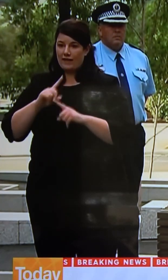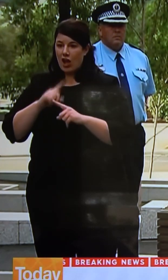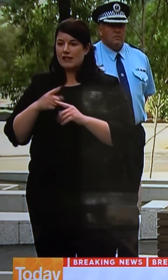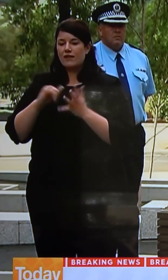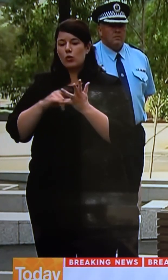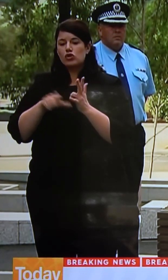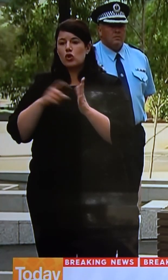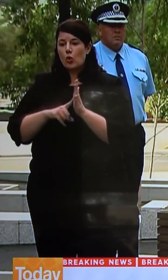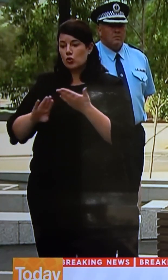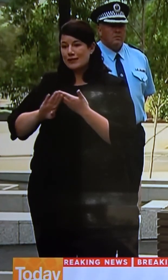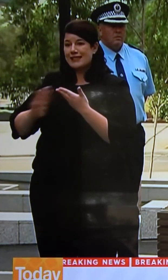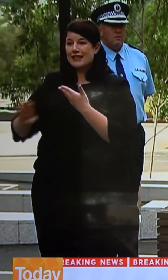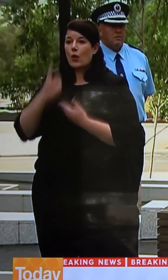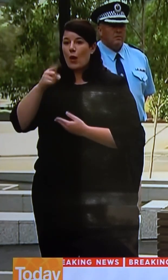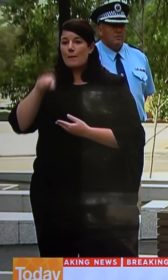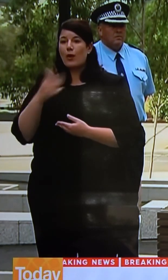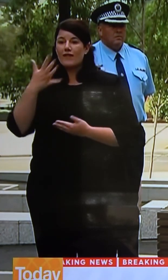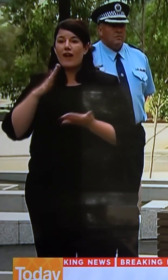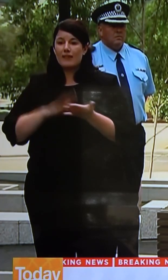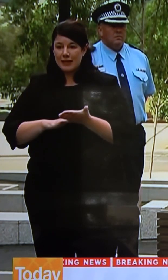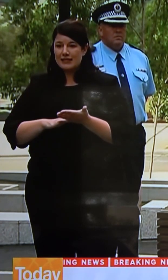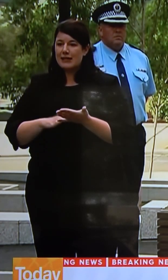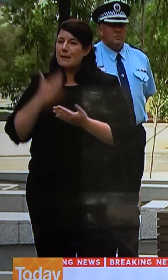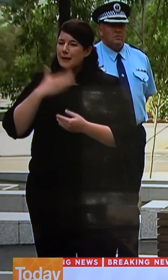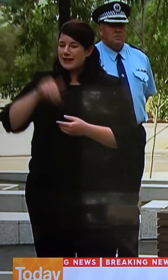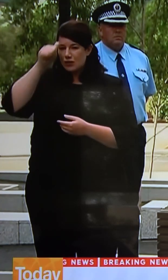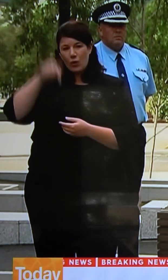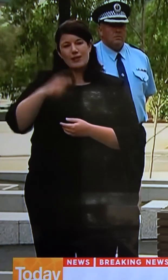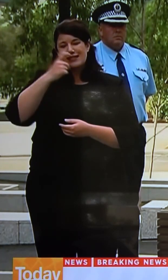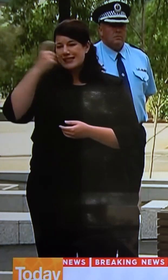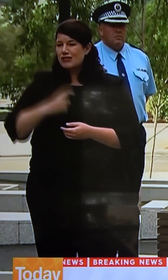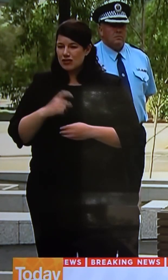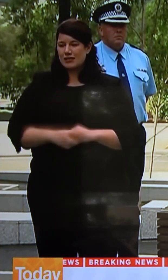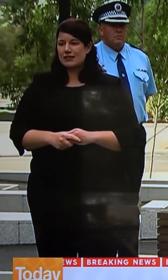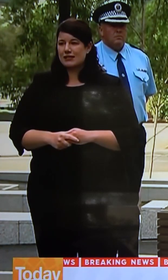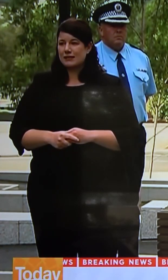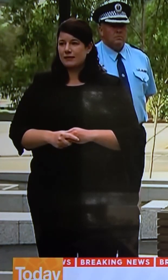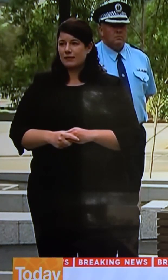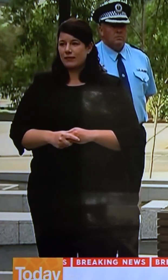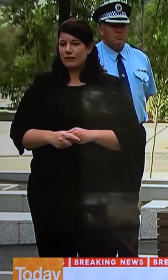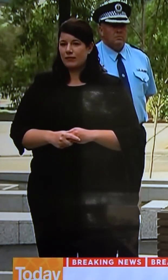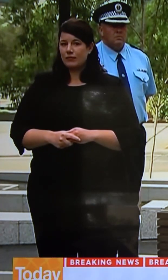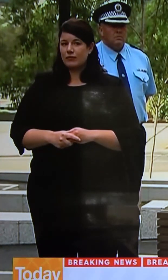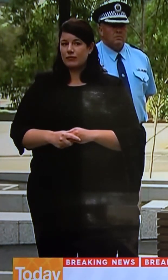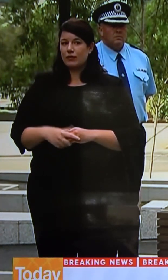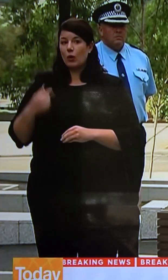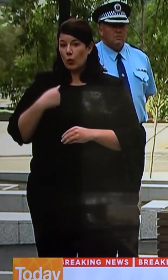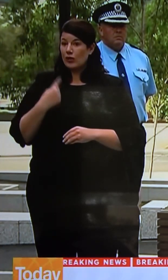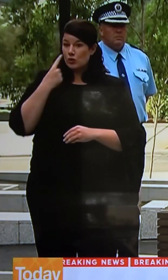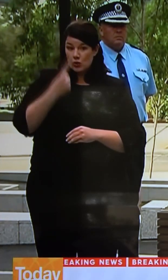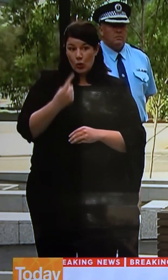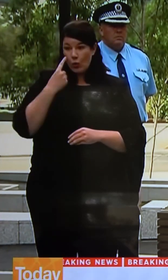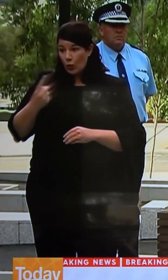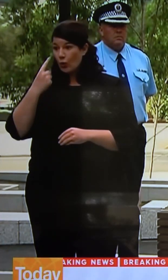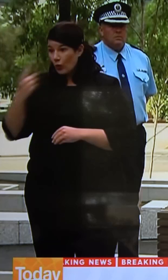to social distancing. Please, please know how serious this is. It is because we noticed